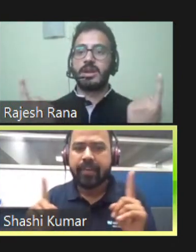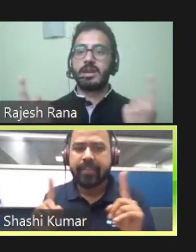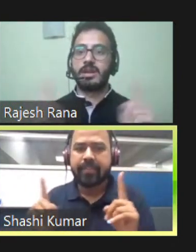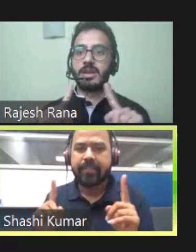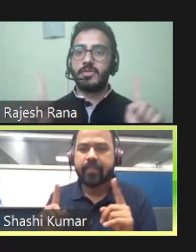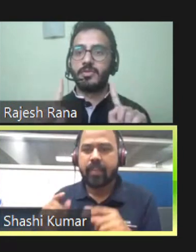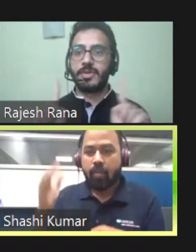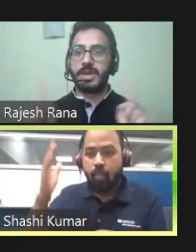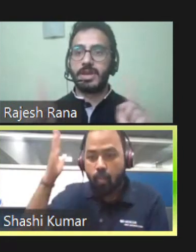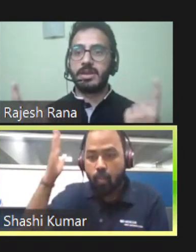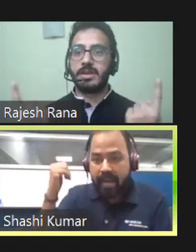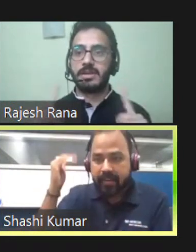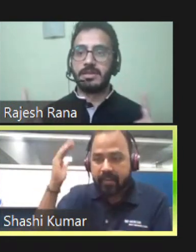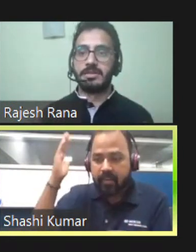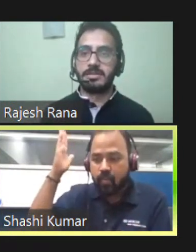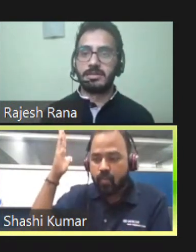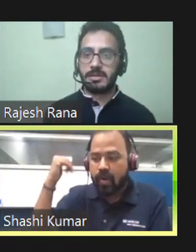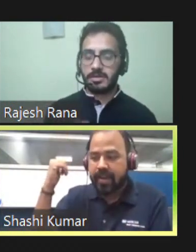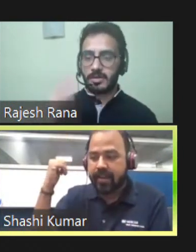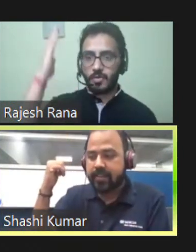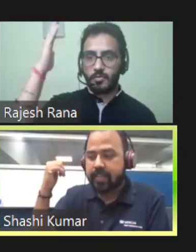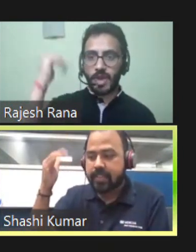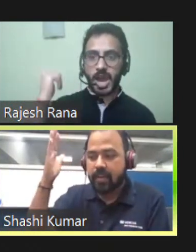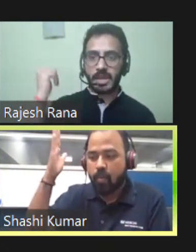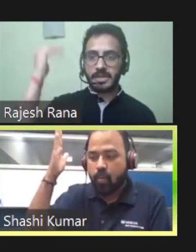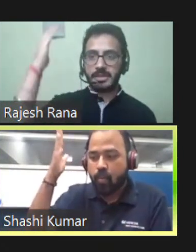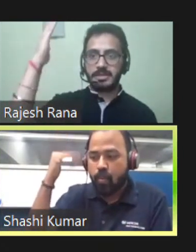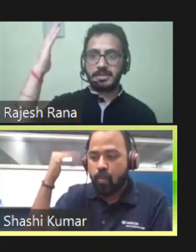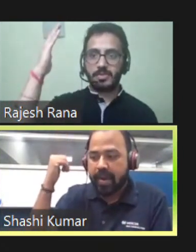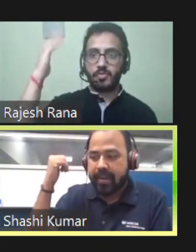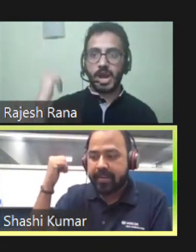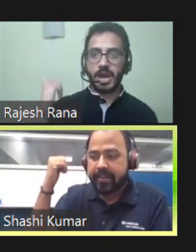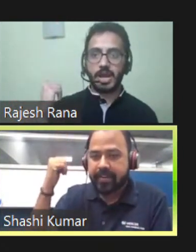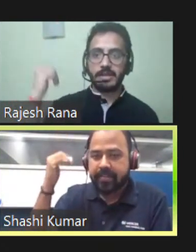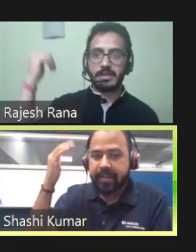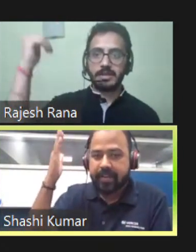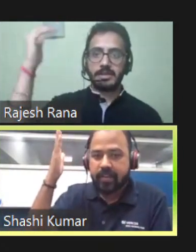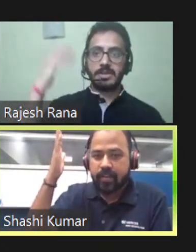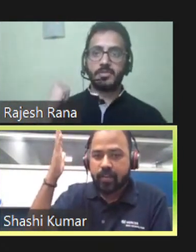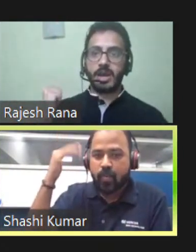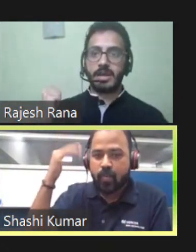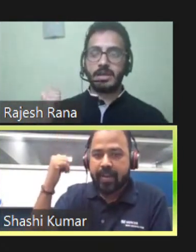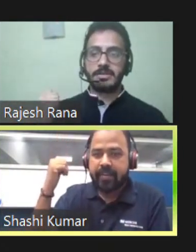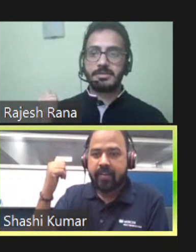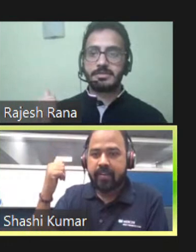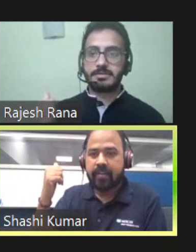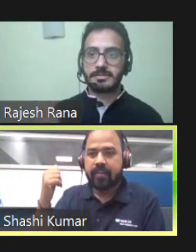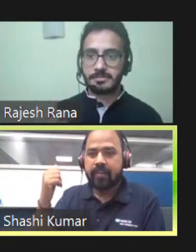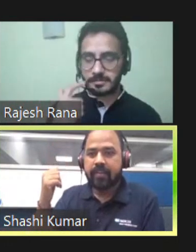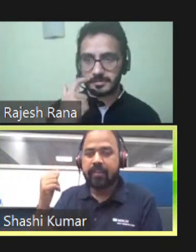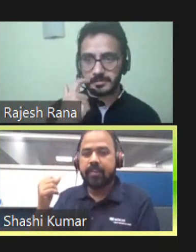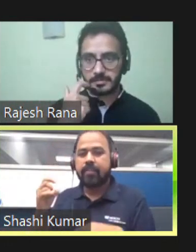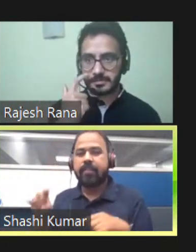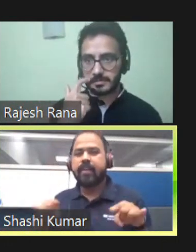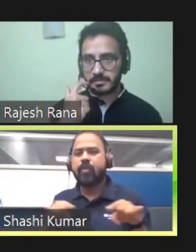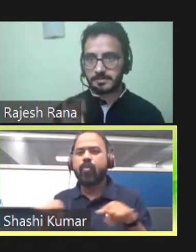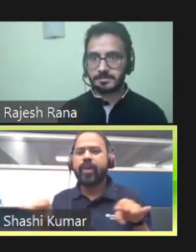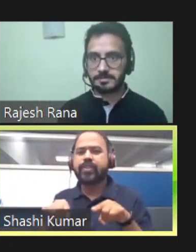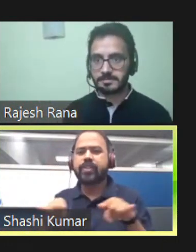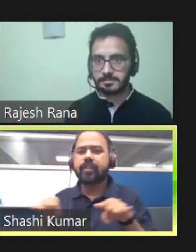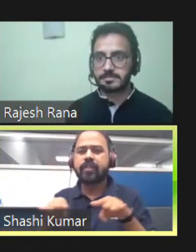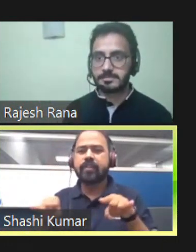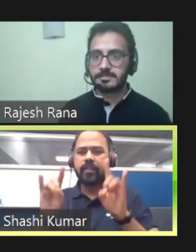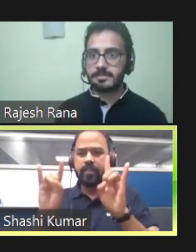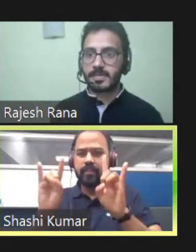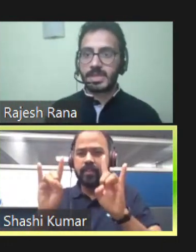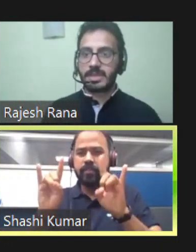Where, why, you can say why, right? Why, right?